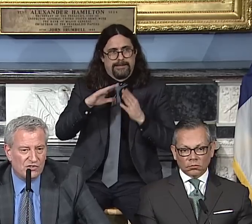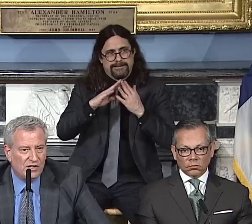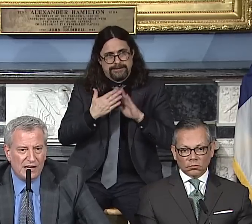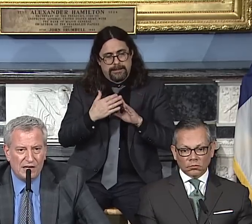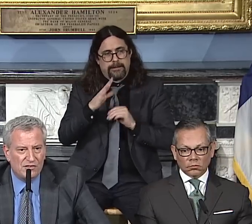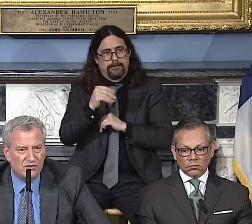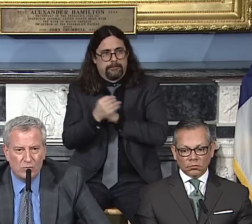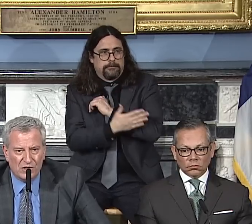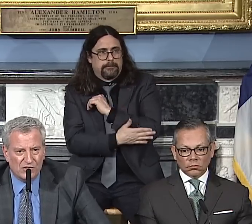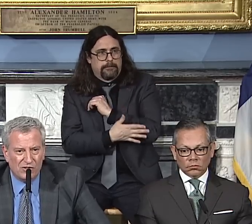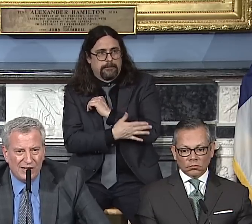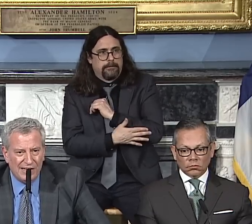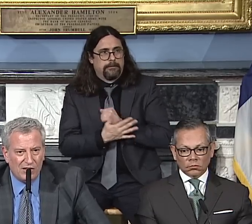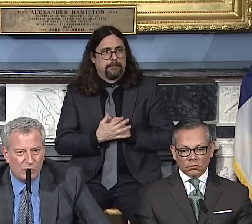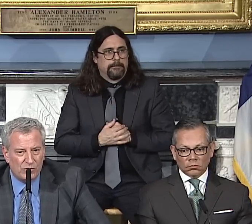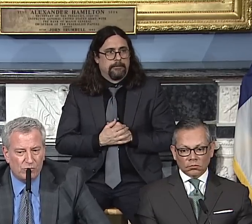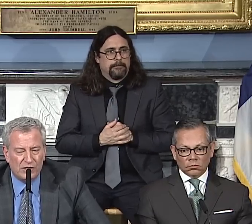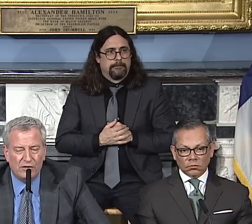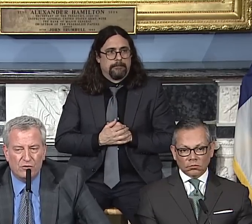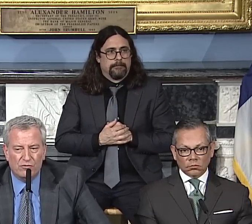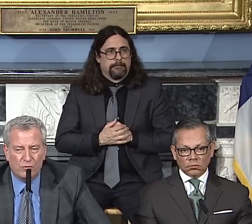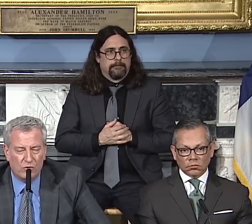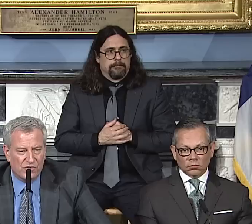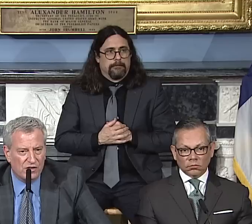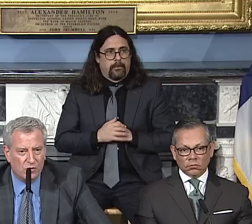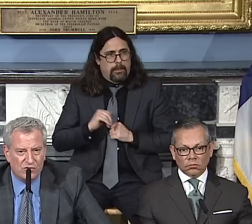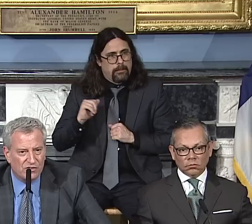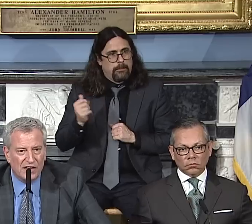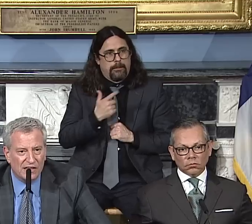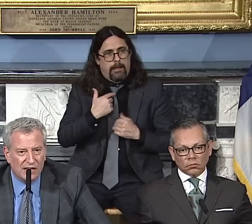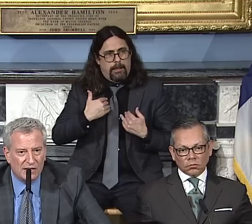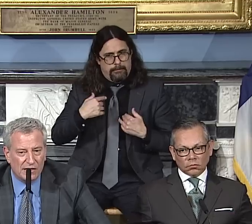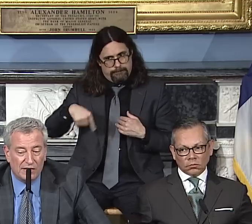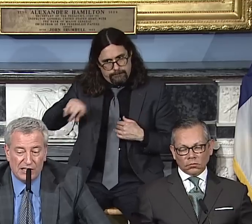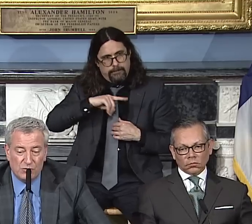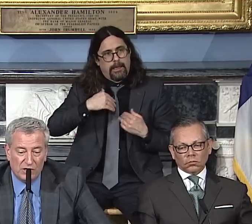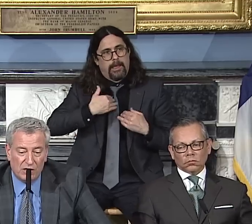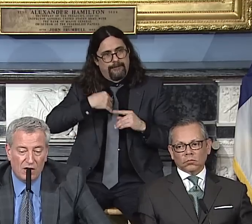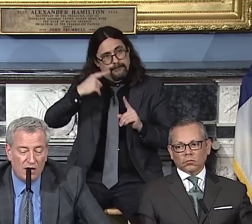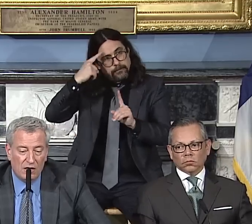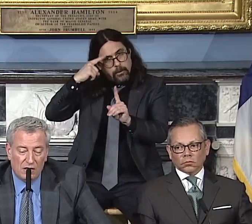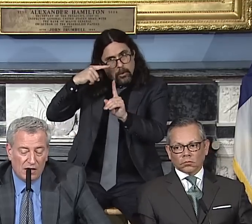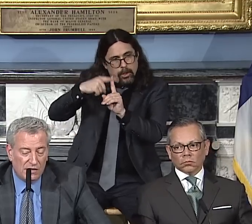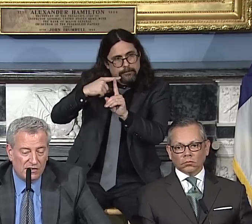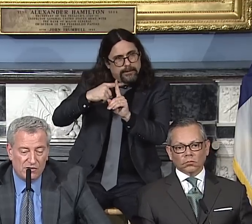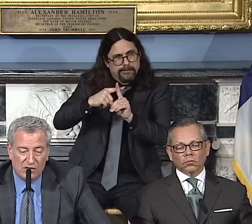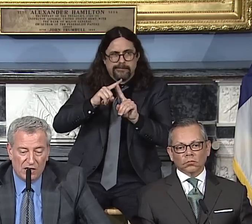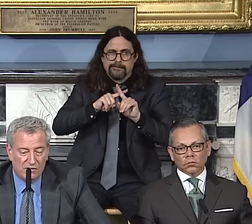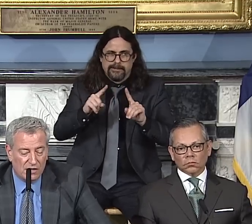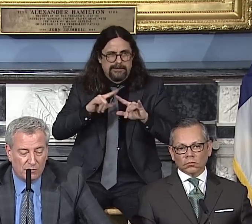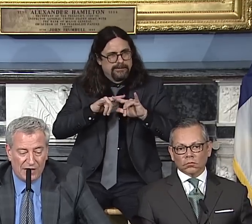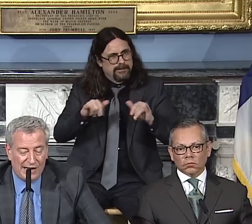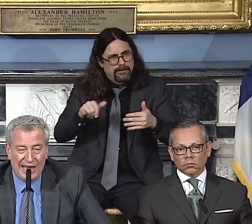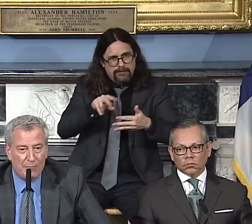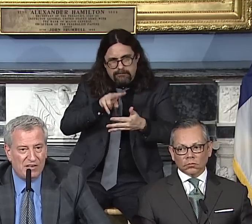to your question, yeah, it's sobering as all hell when you read those reports, and no one should take it lightly. And that's where I said to you guys, and I'm not happy to